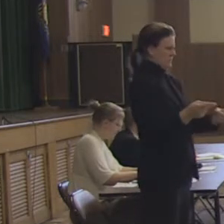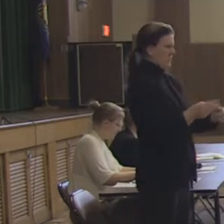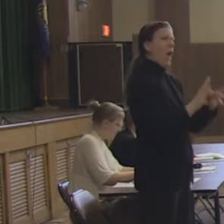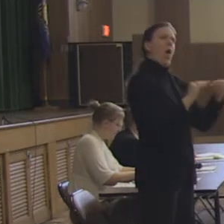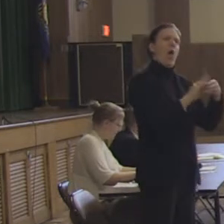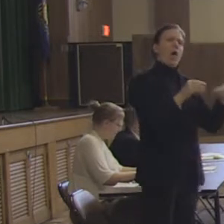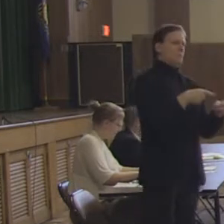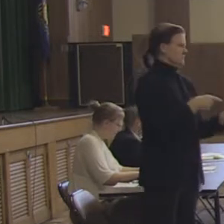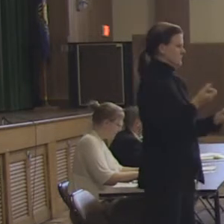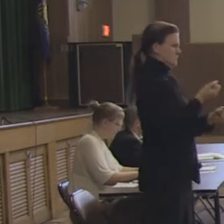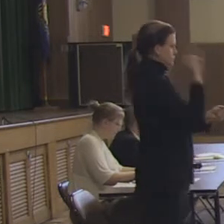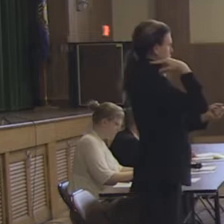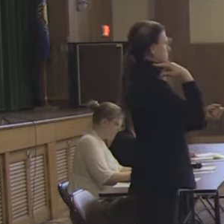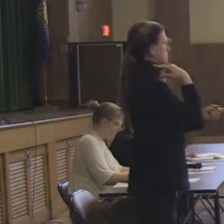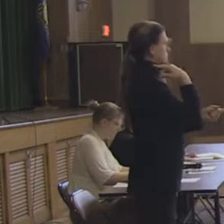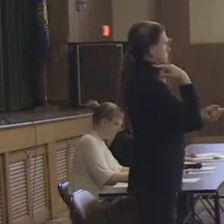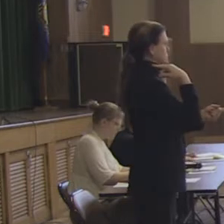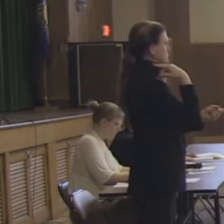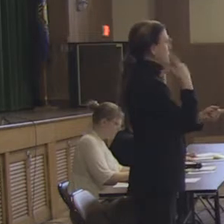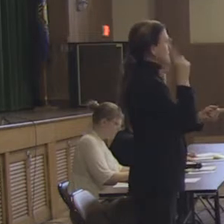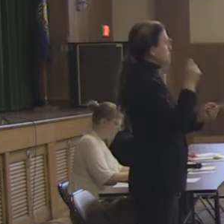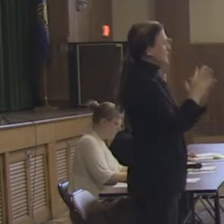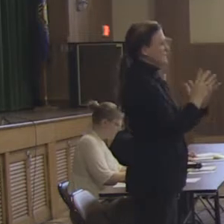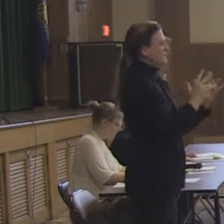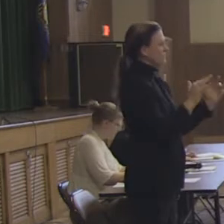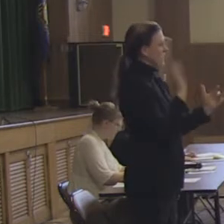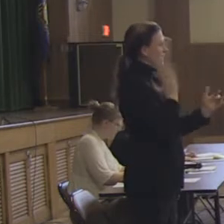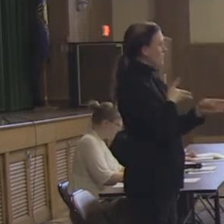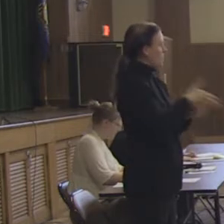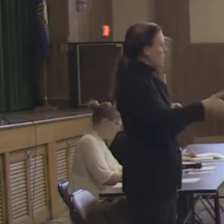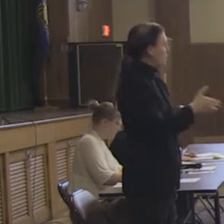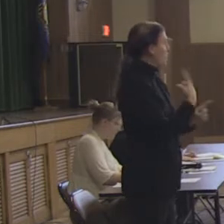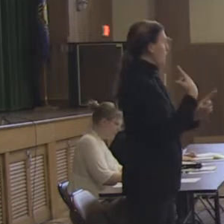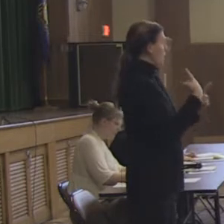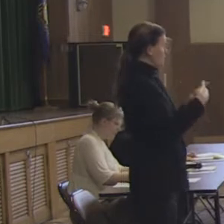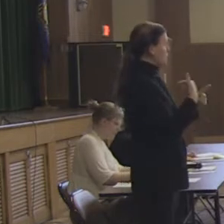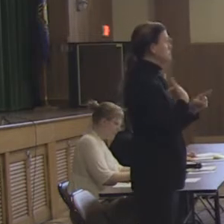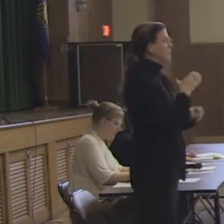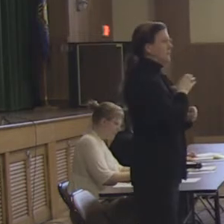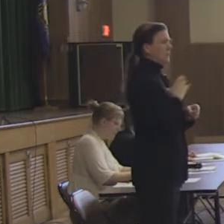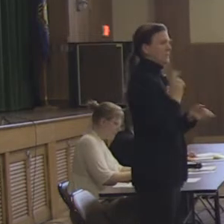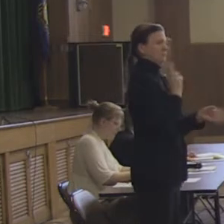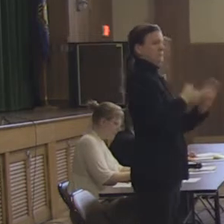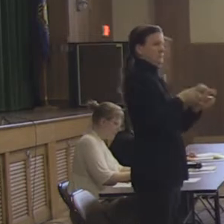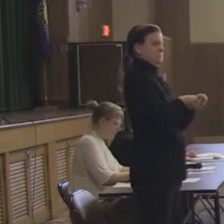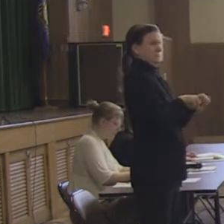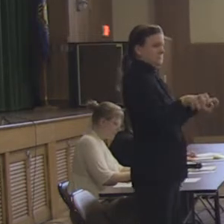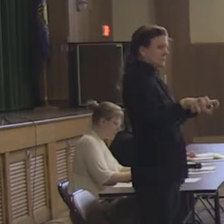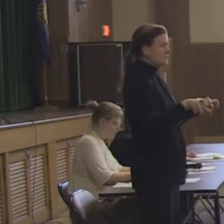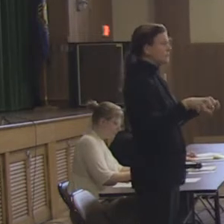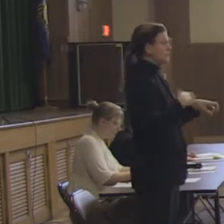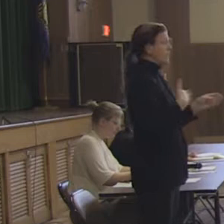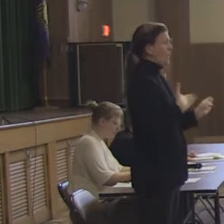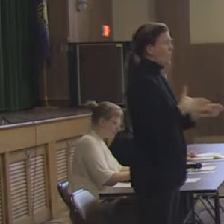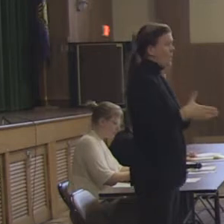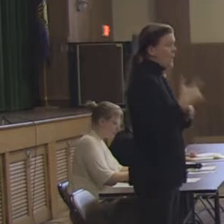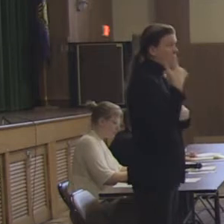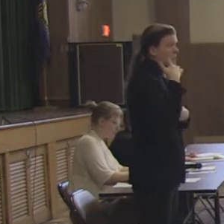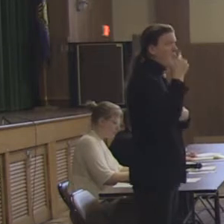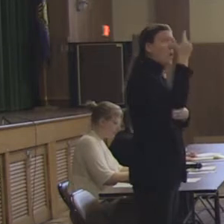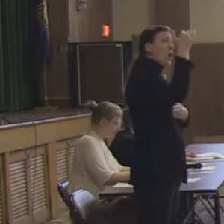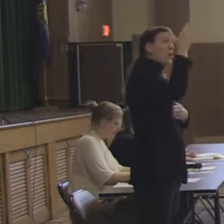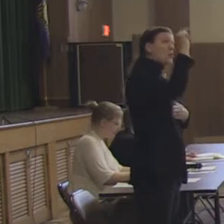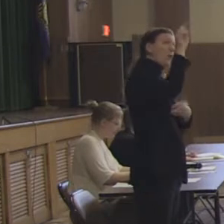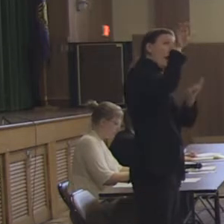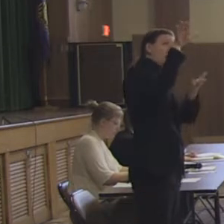that representation is needed. Mm-hmm. Also, being somebody who sits on a committee who is planning for like a grant that's